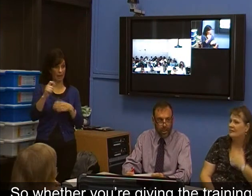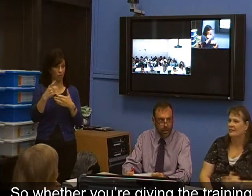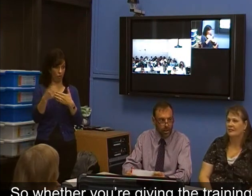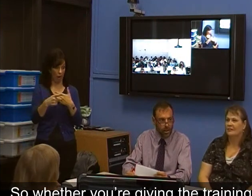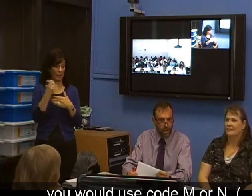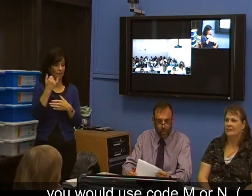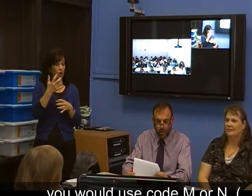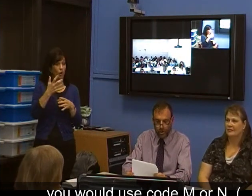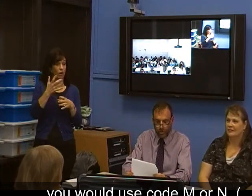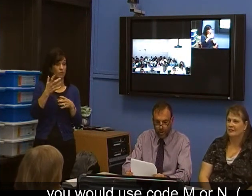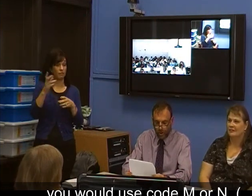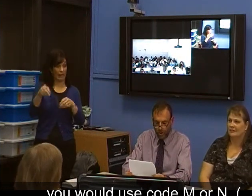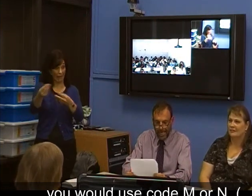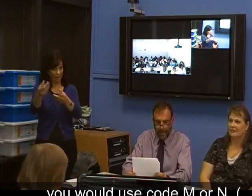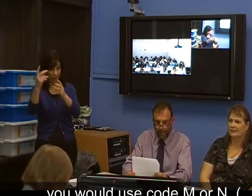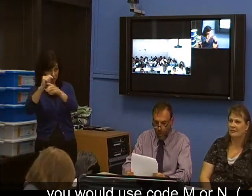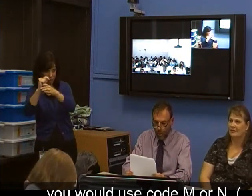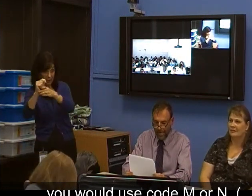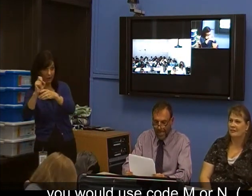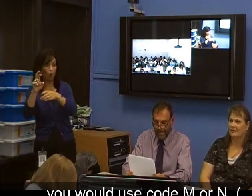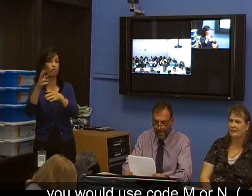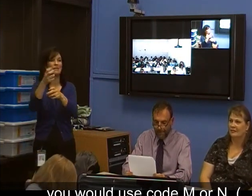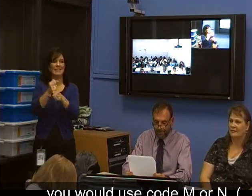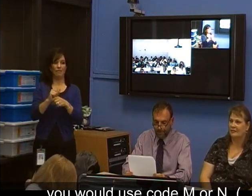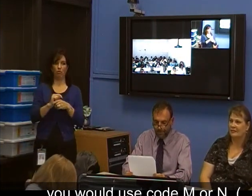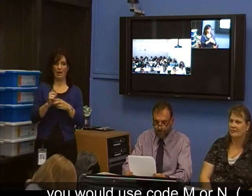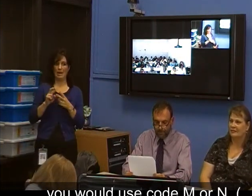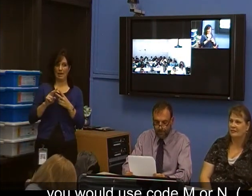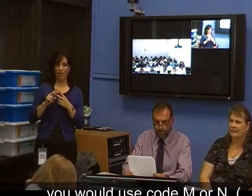training, you would use code M or N.